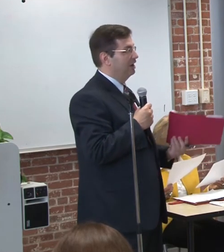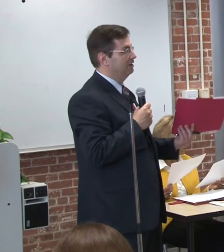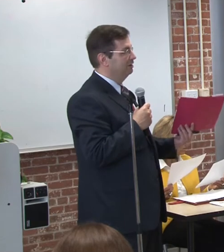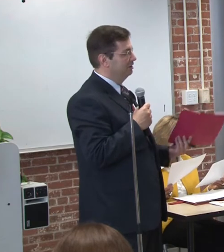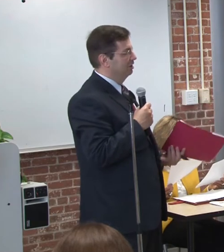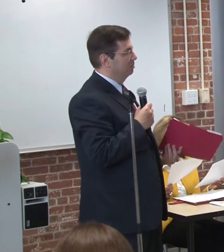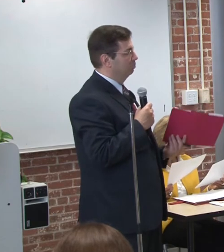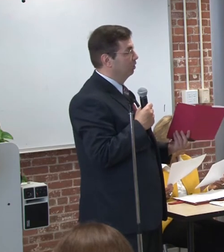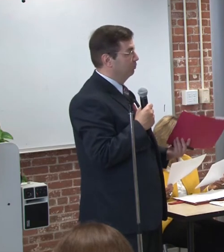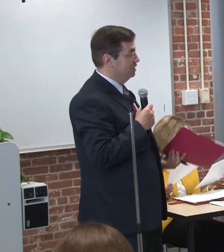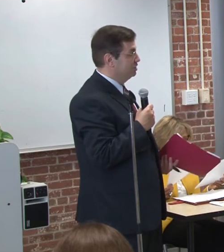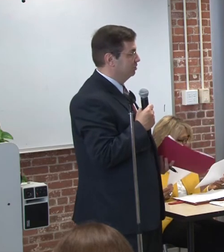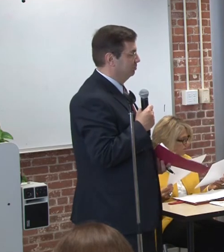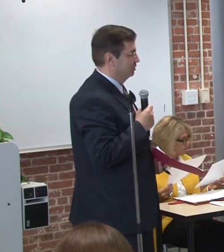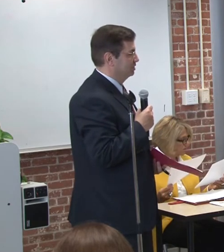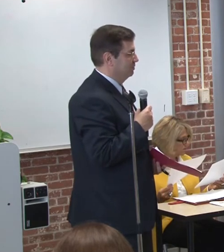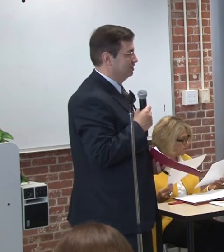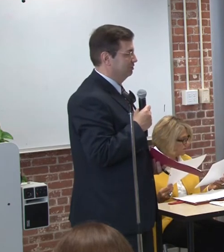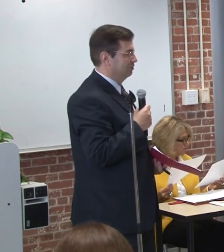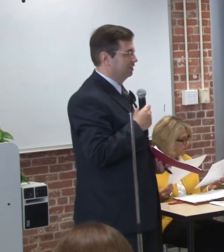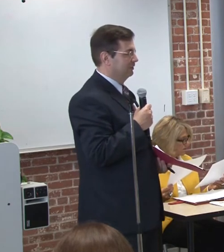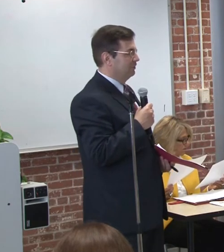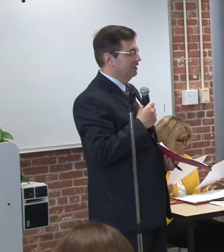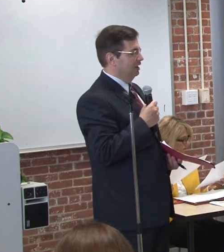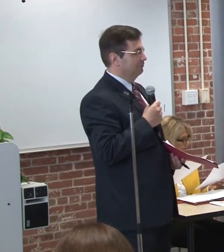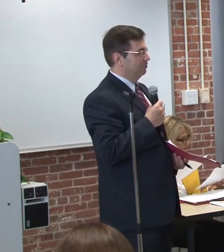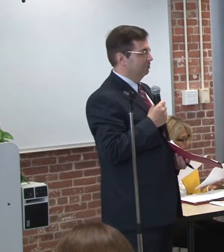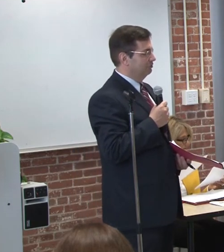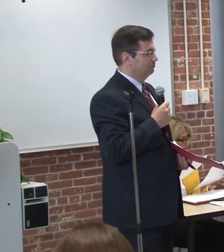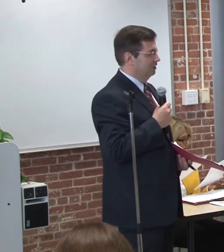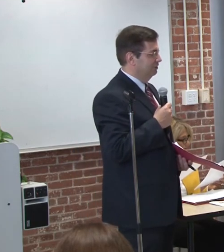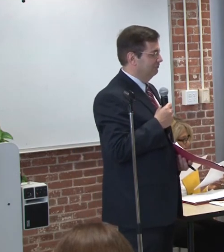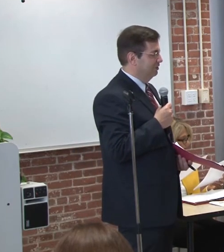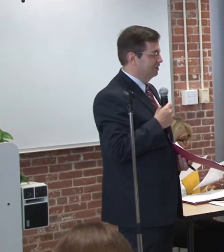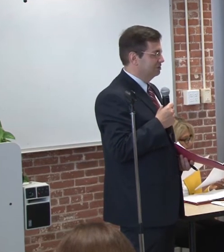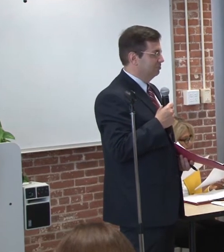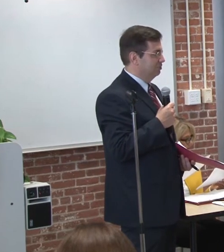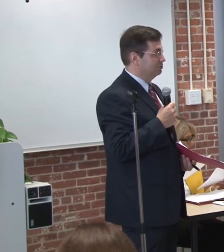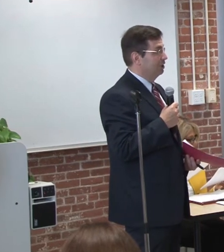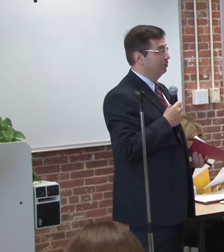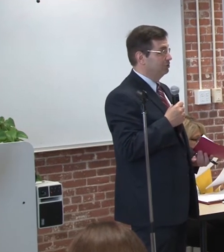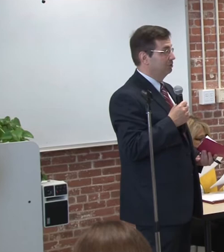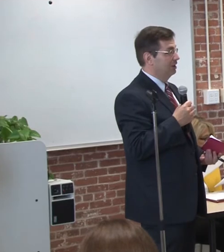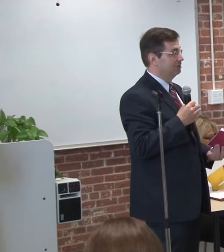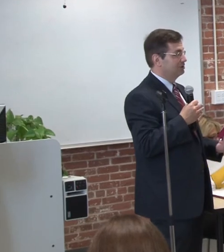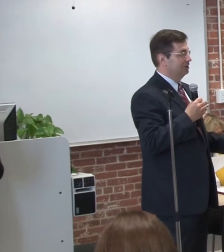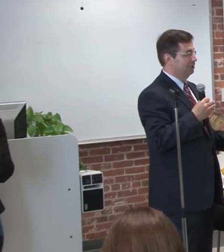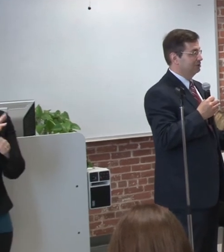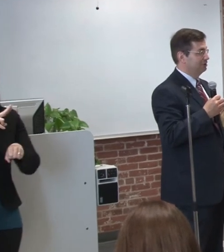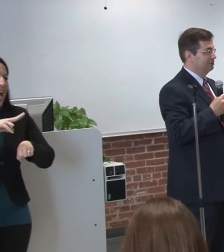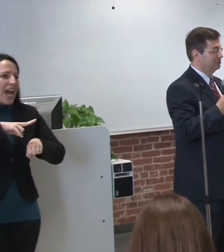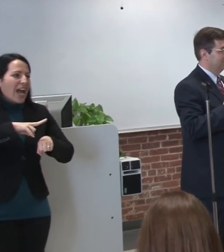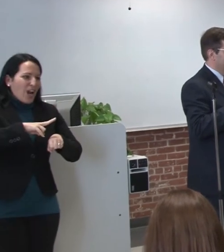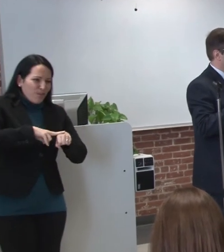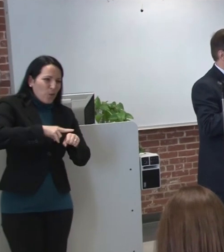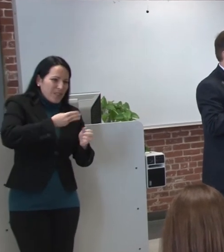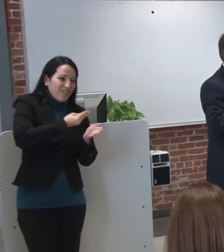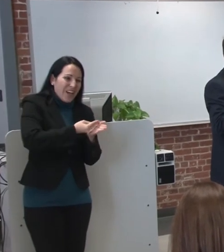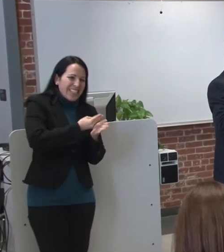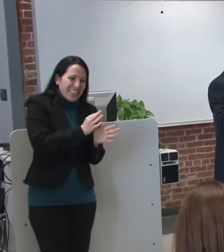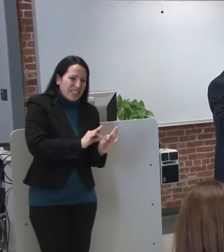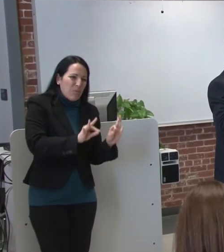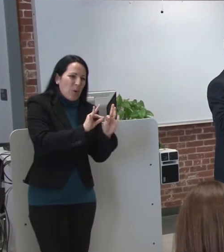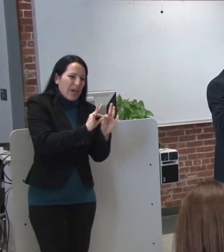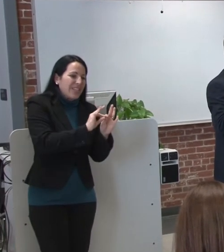have a wide, broad regional participation in the grant. And of course, the funding is important, so I also thank the state legislators